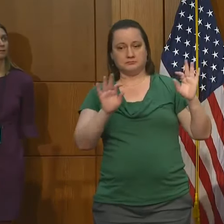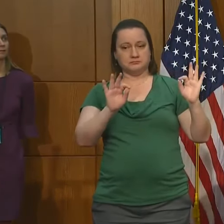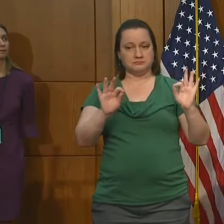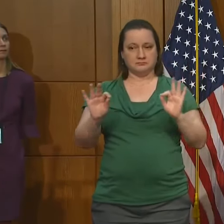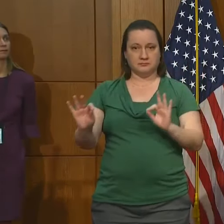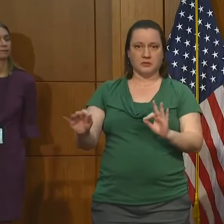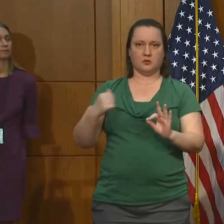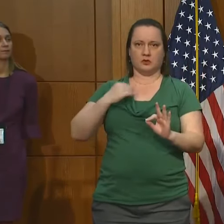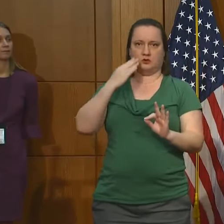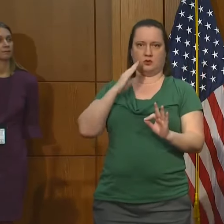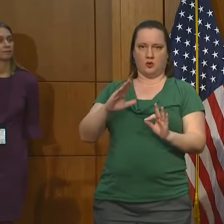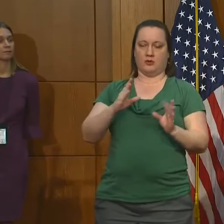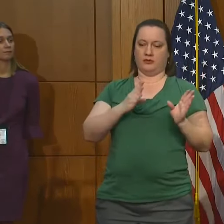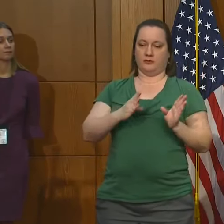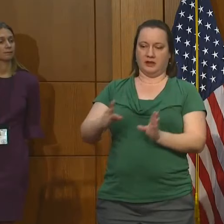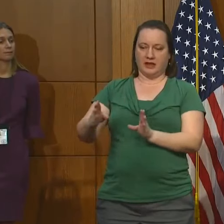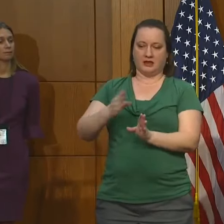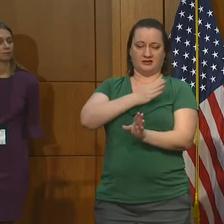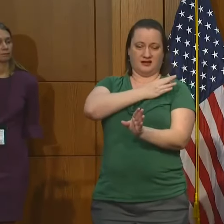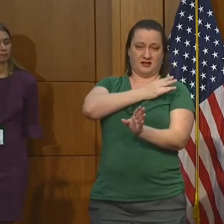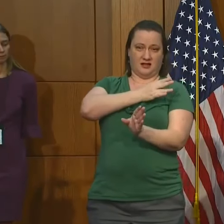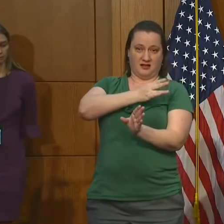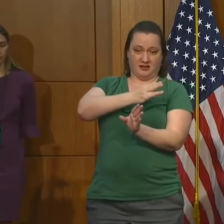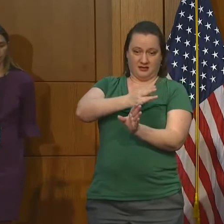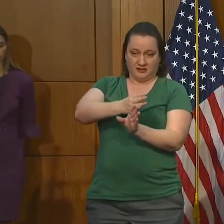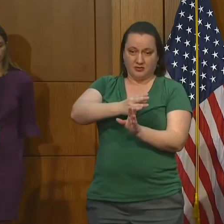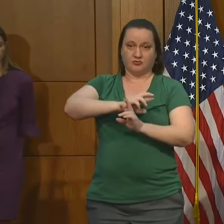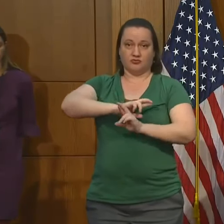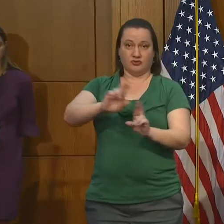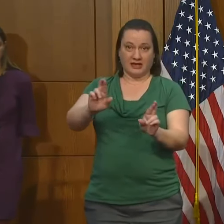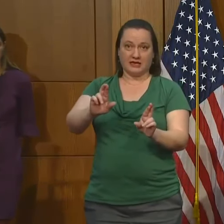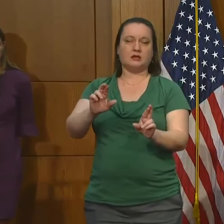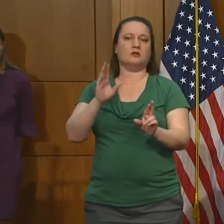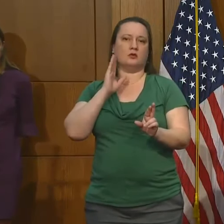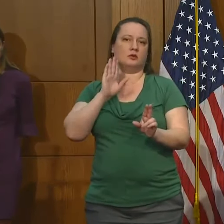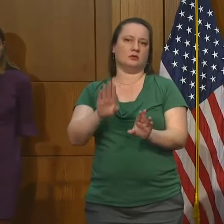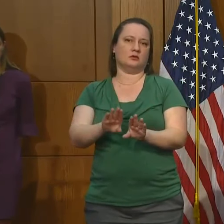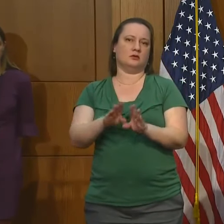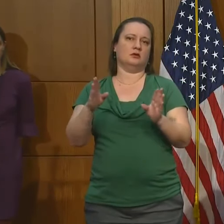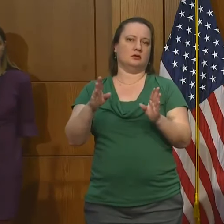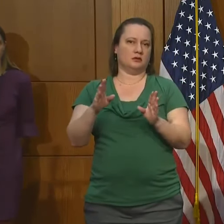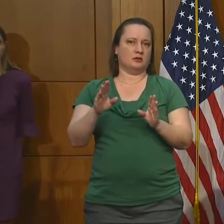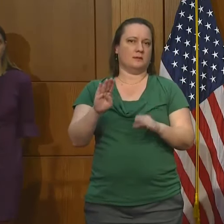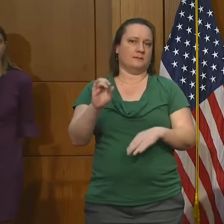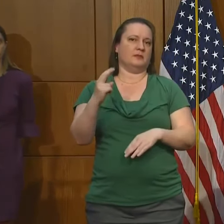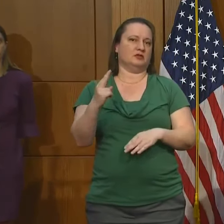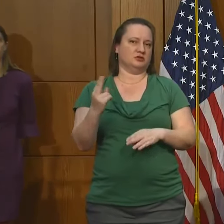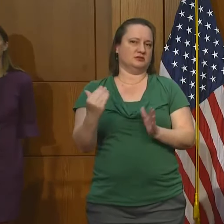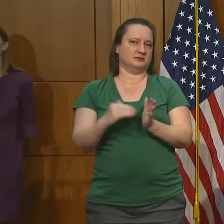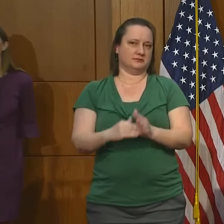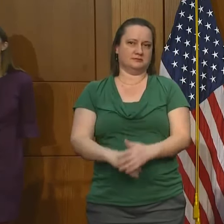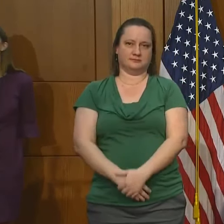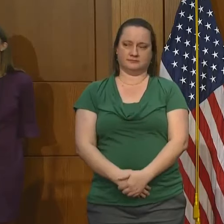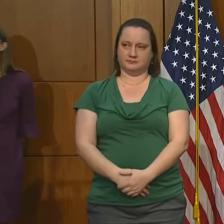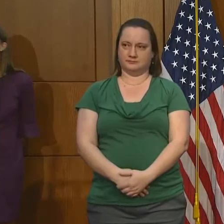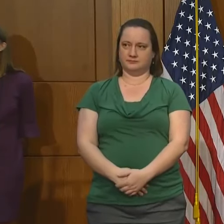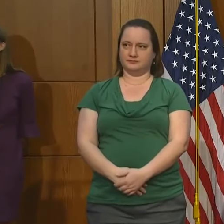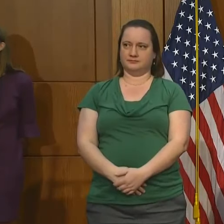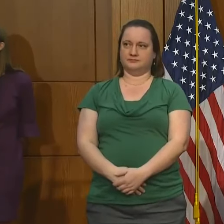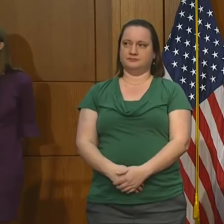plan can be in place, then we will allow to ease the restrictions on the beaches. Yes.